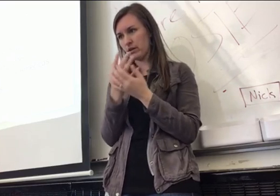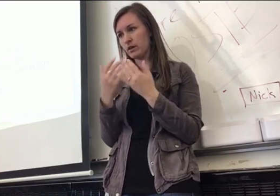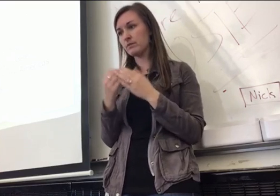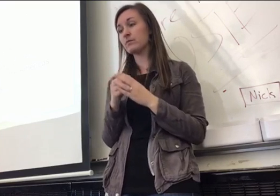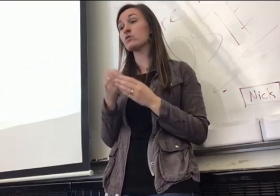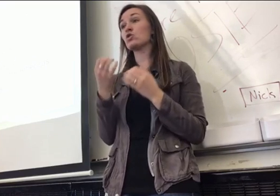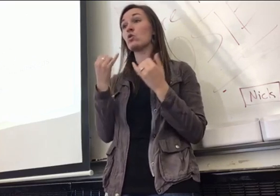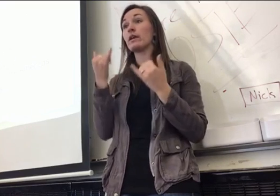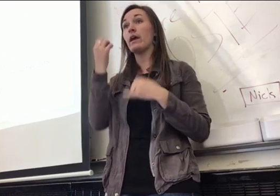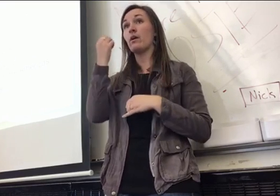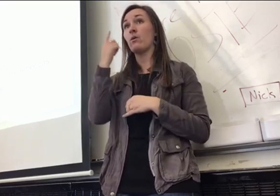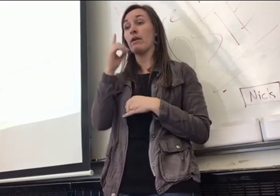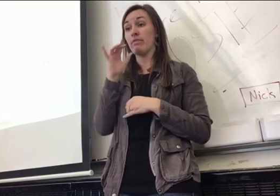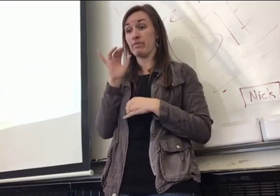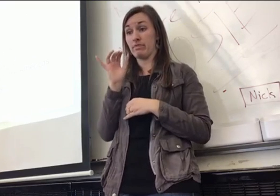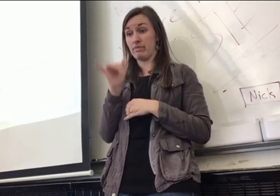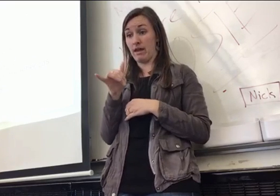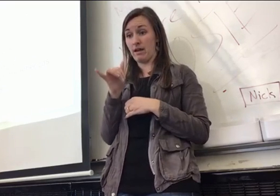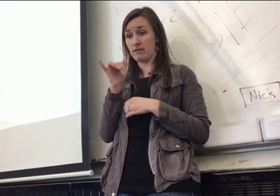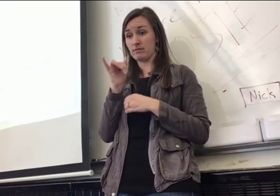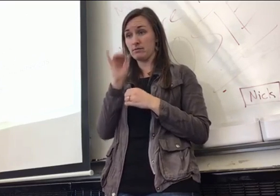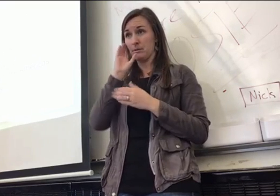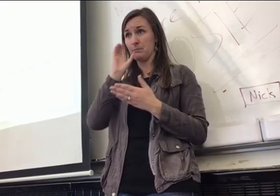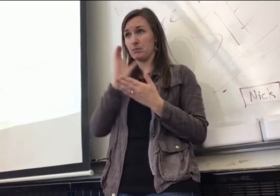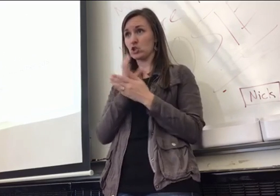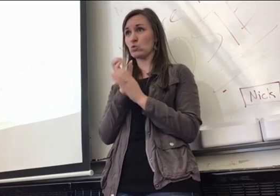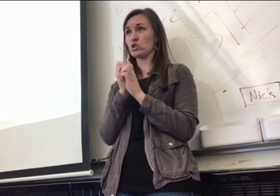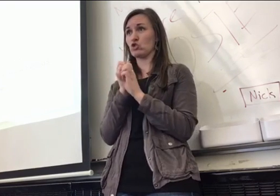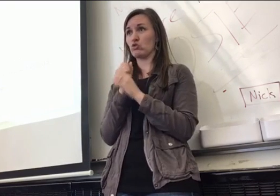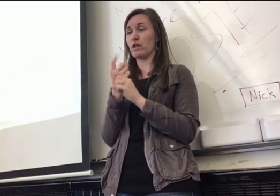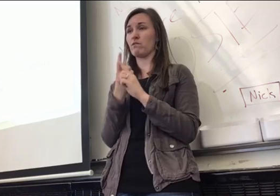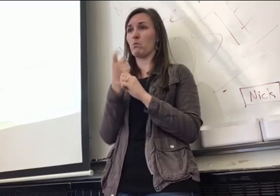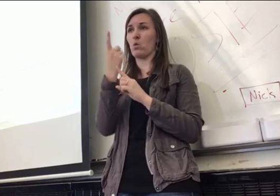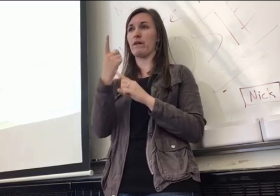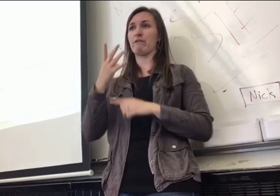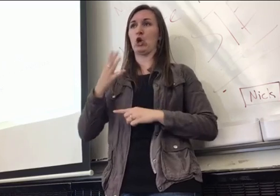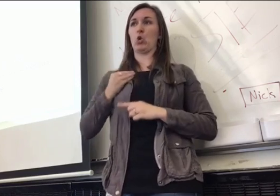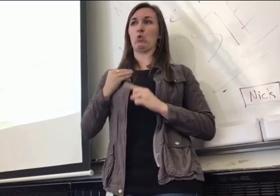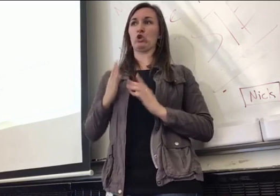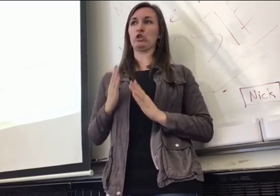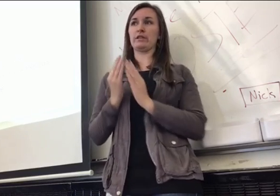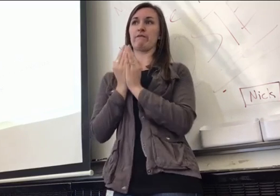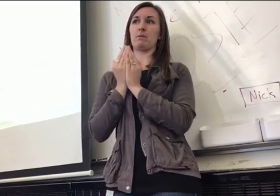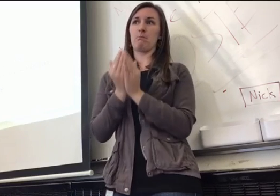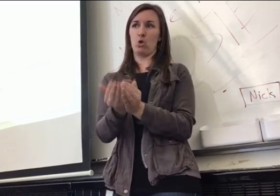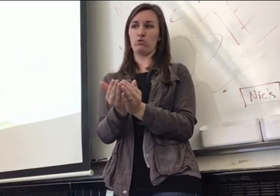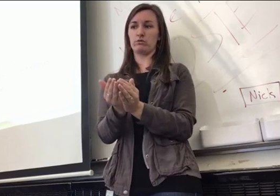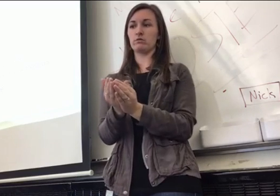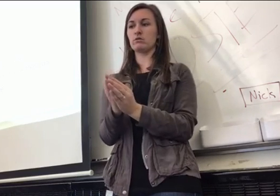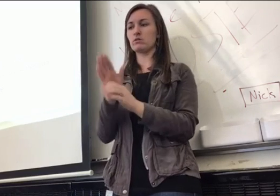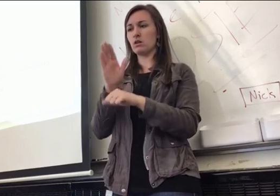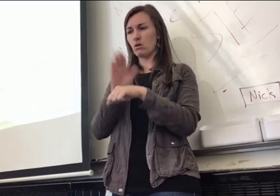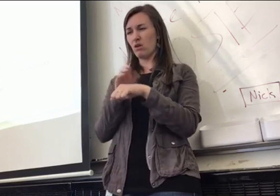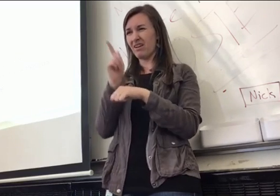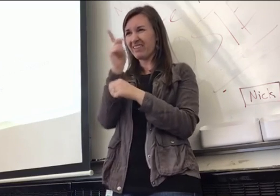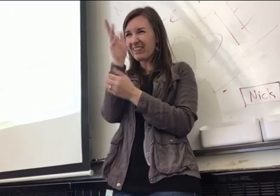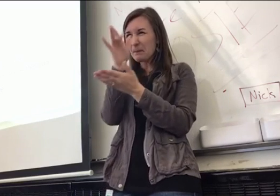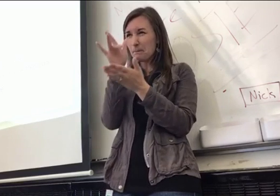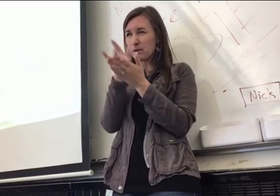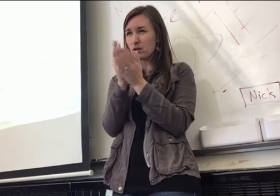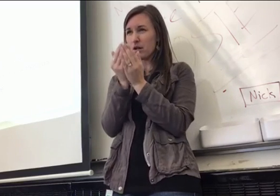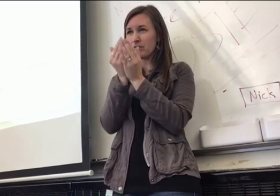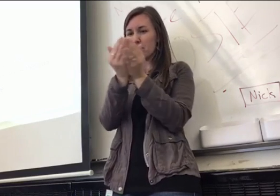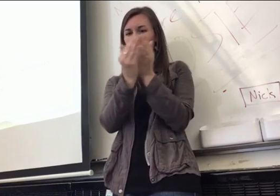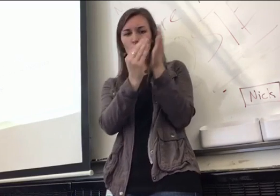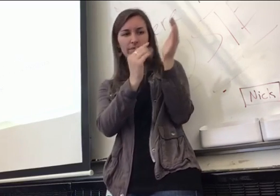Now, this was created by one of the owners of the slave ship. Now, on the center ship, you can see